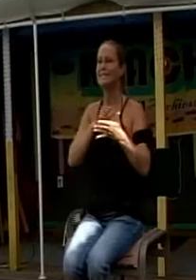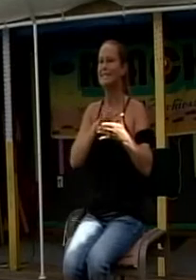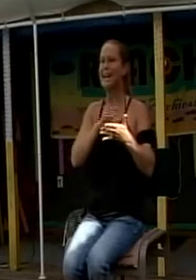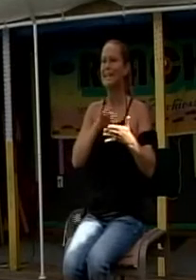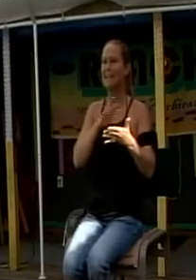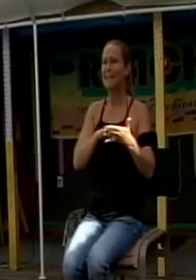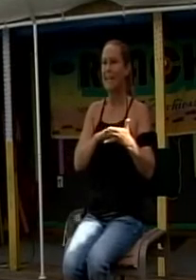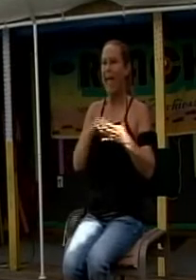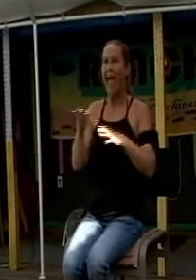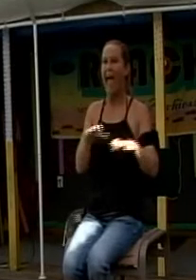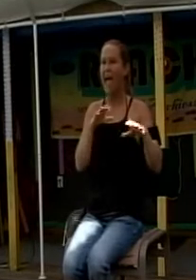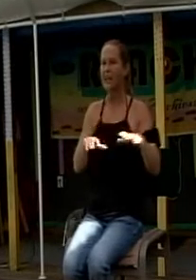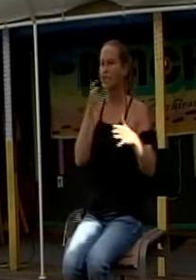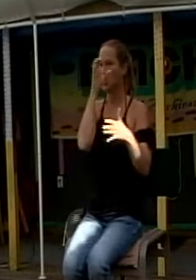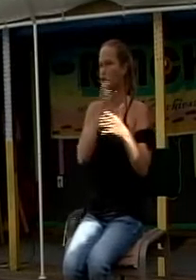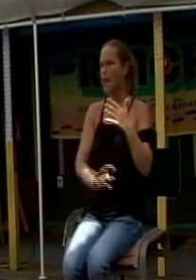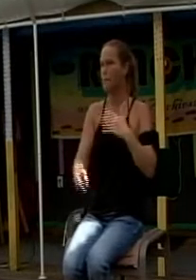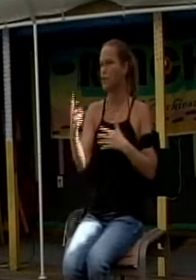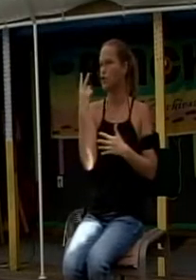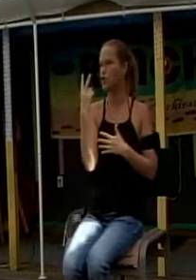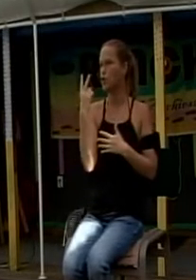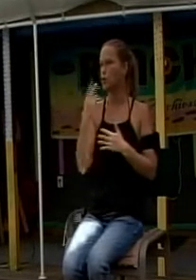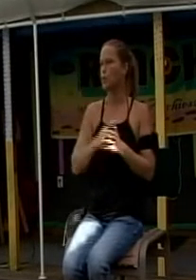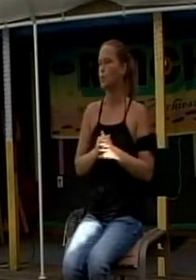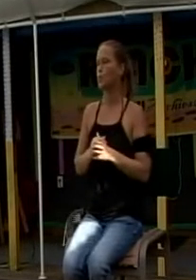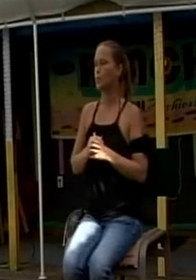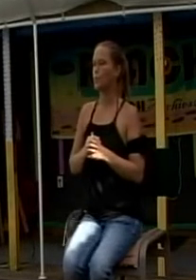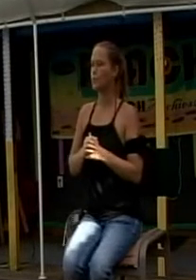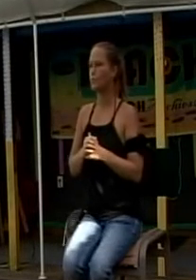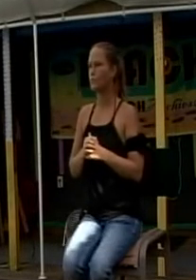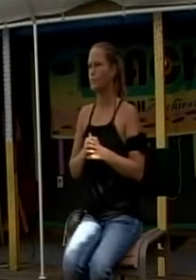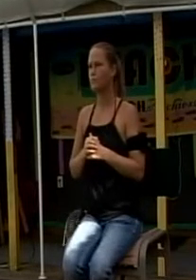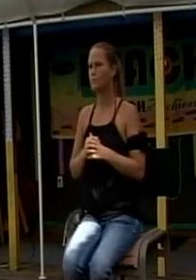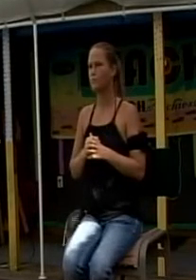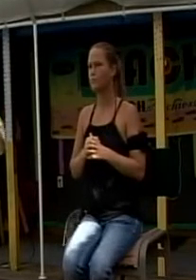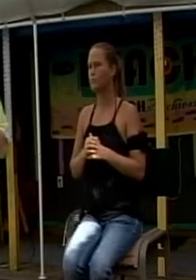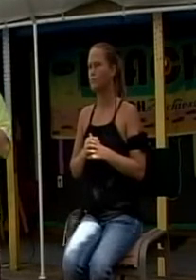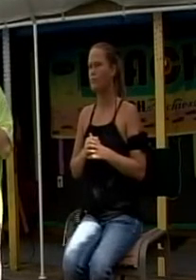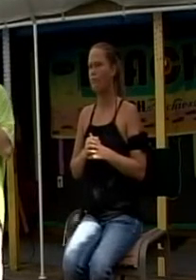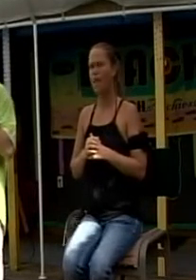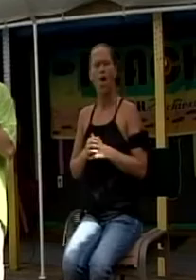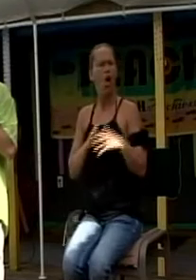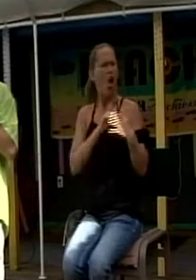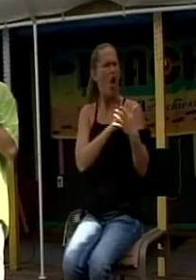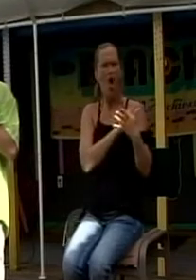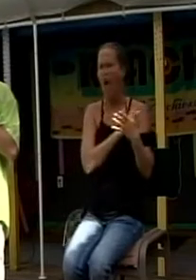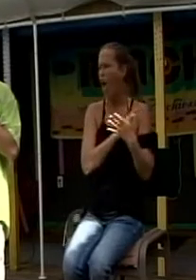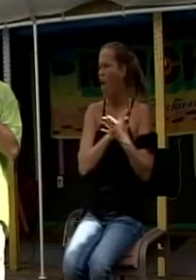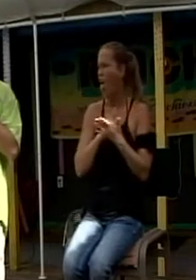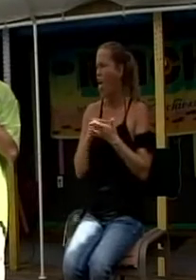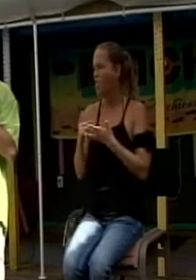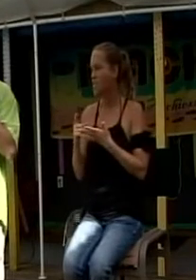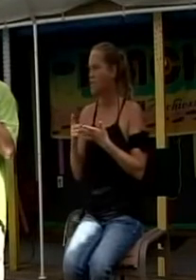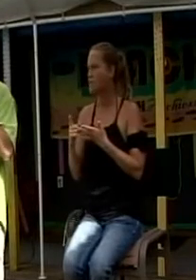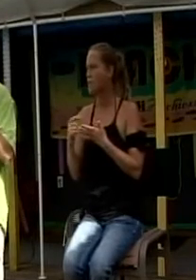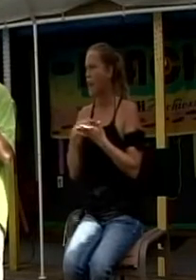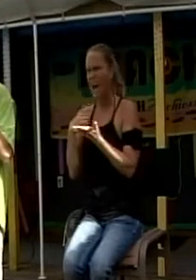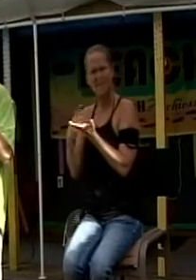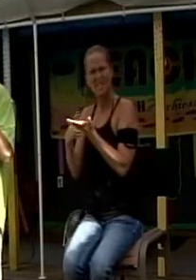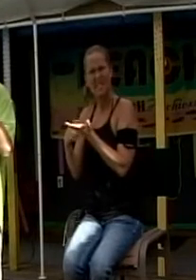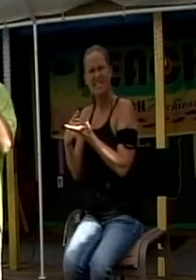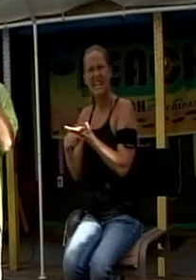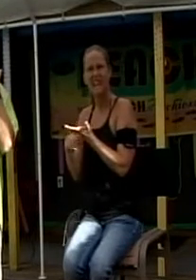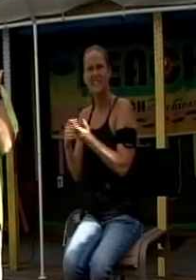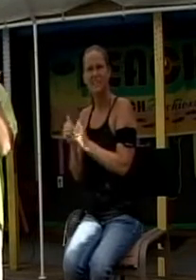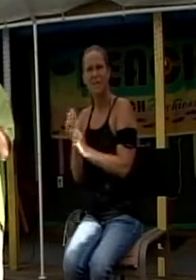And how appropriate, you know. All this week, what I've been in talking with other people and what God's been hitting me with